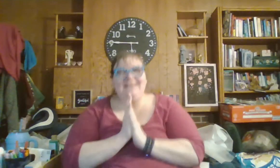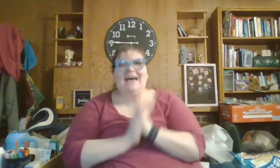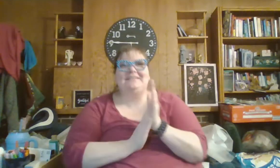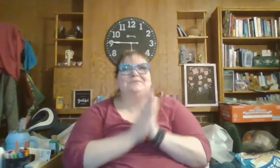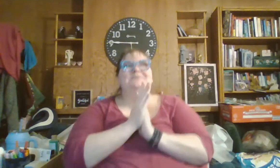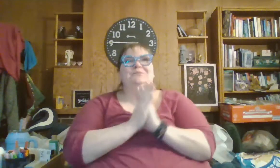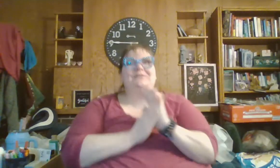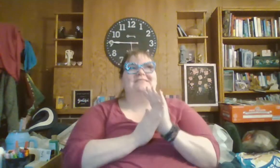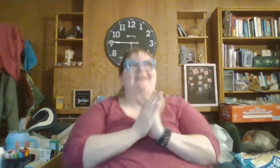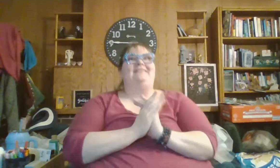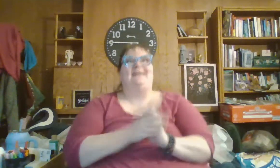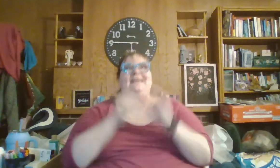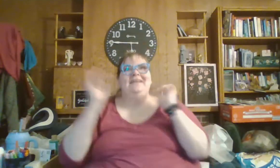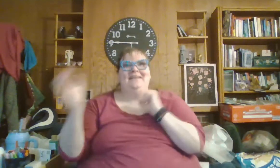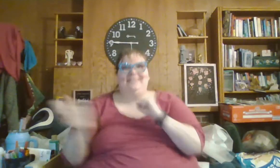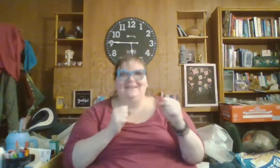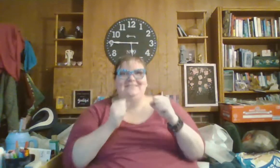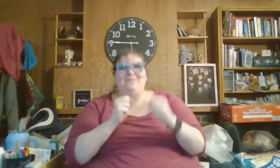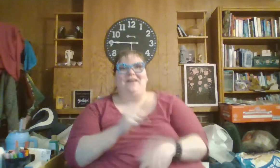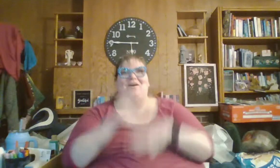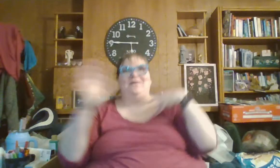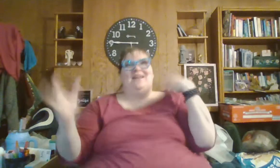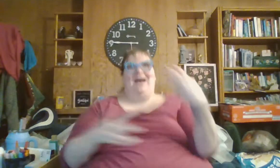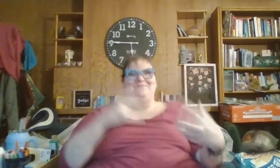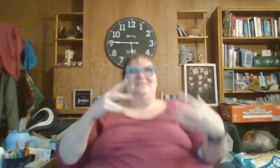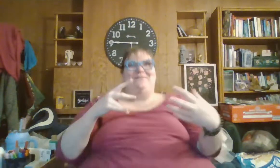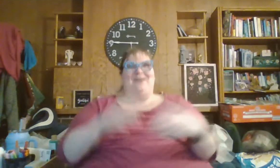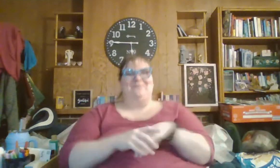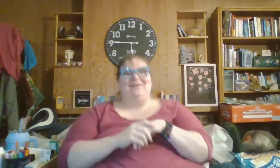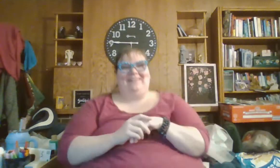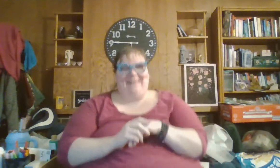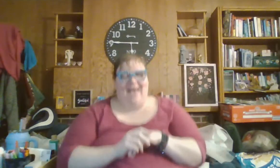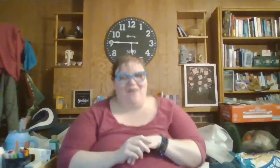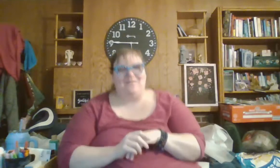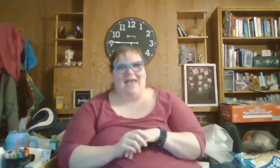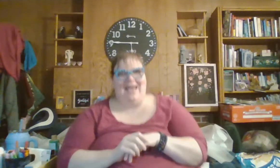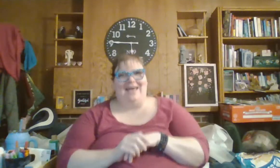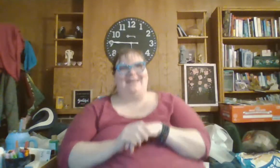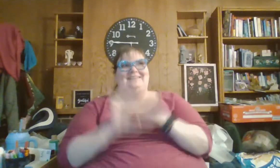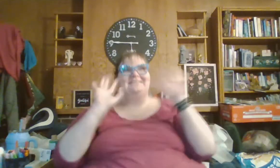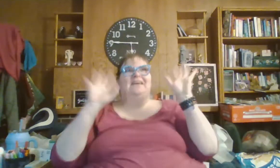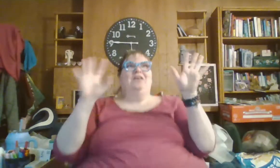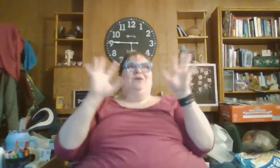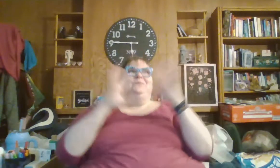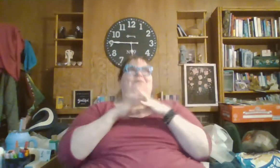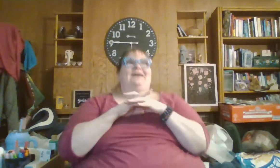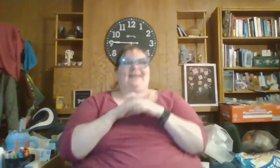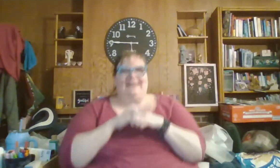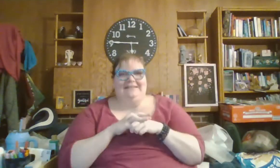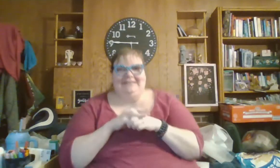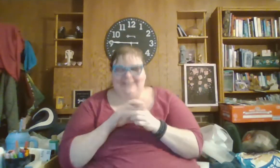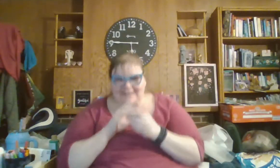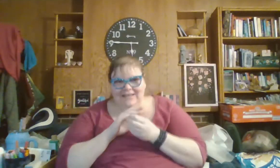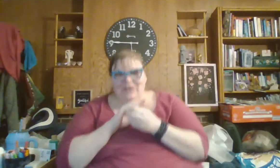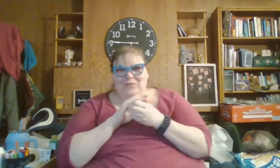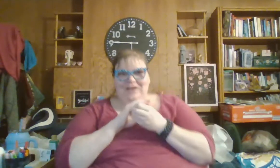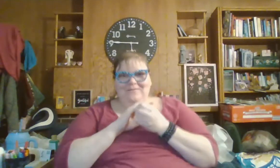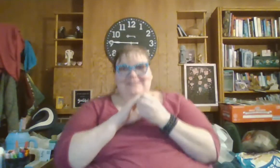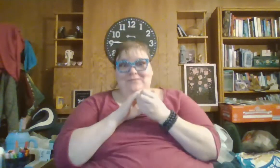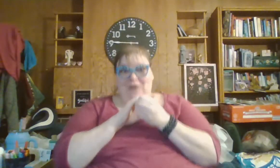So I'm super excited that they're teaming up and I'm teaming up with them, and we're gonna make some